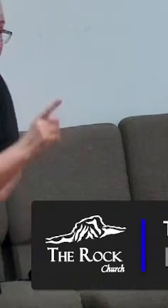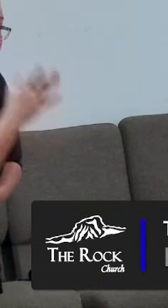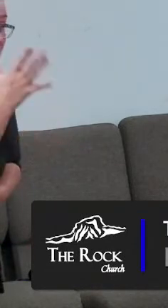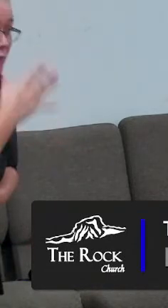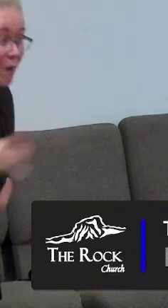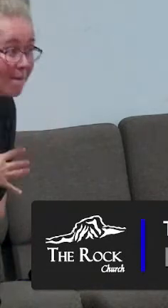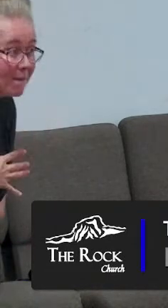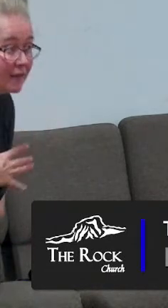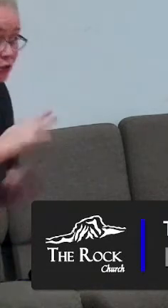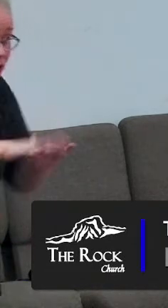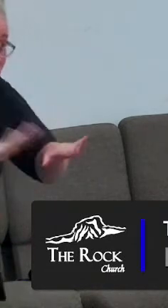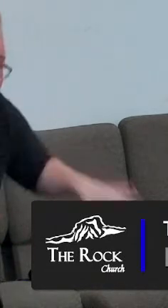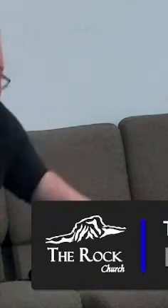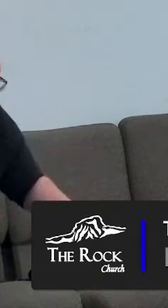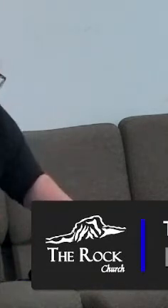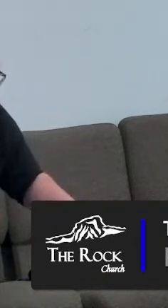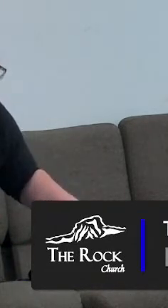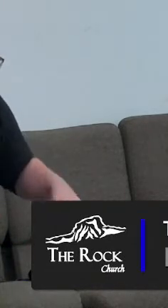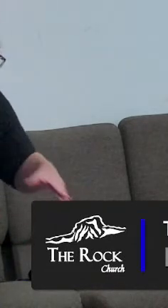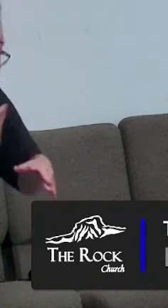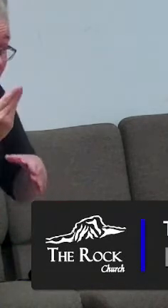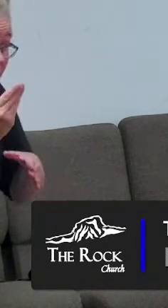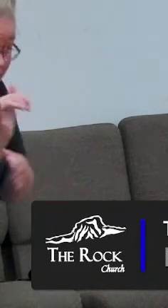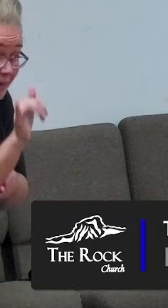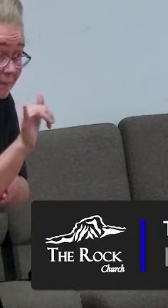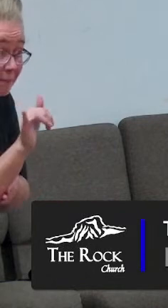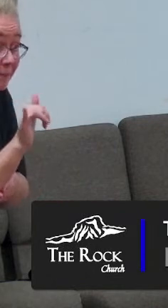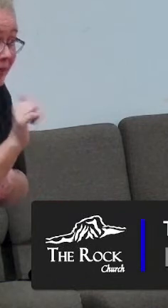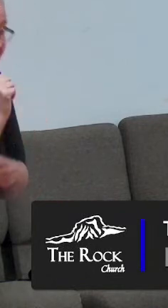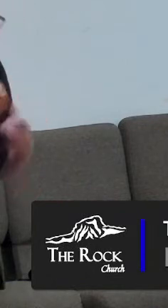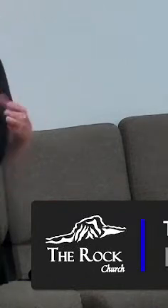for everybody, including the women and the children,